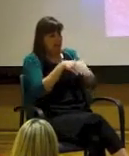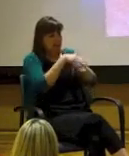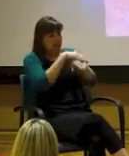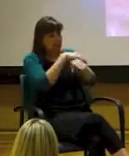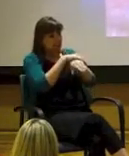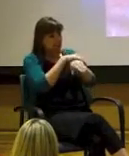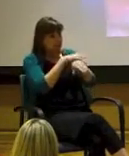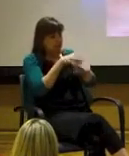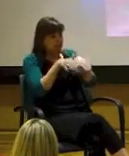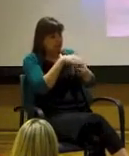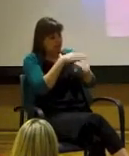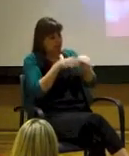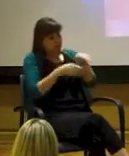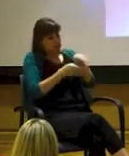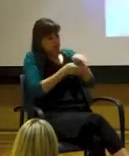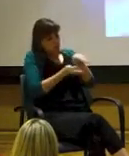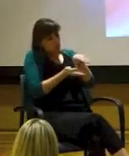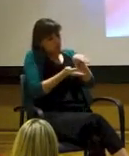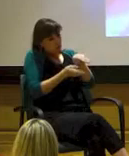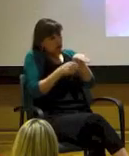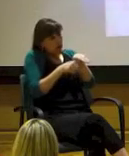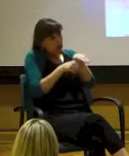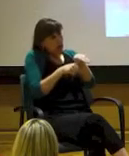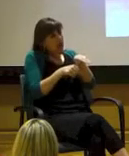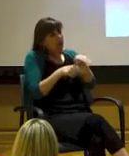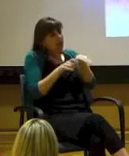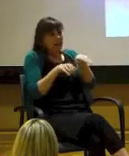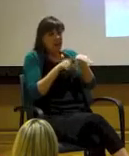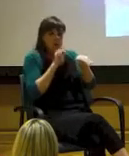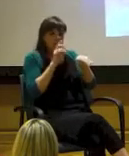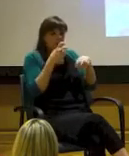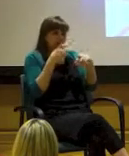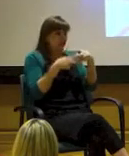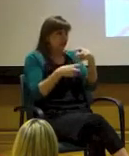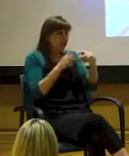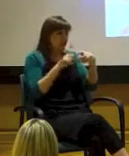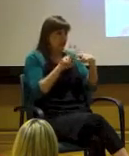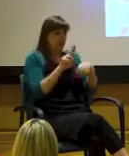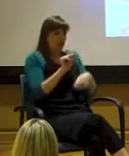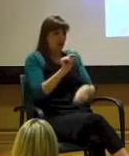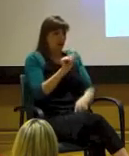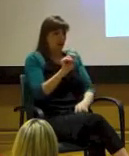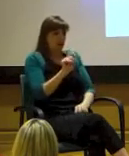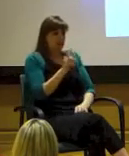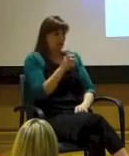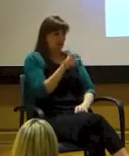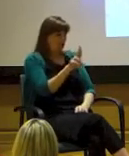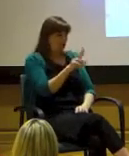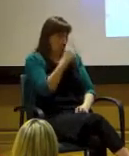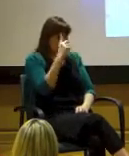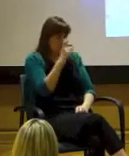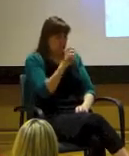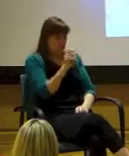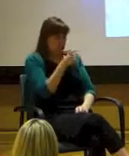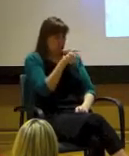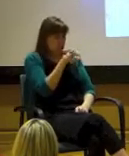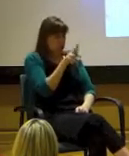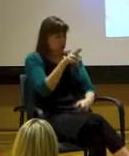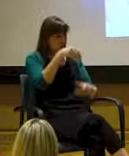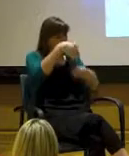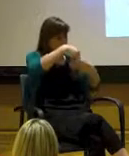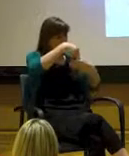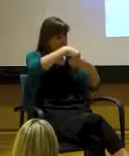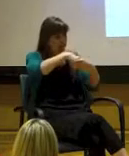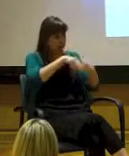big flat piece of tissue, then it's really difficult to untether because the scar gets down into